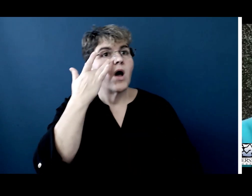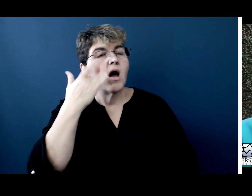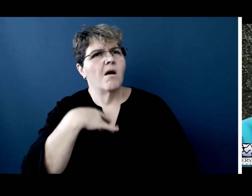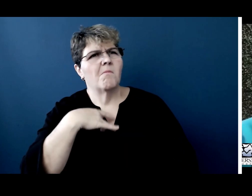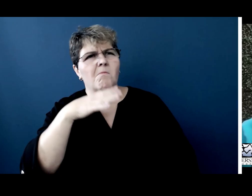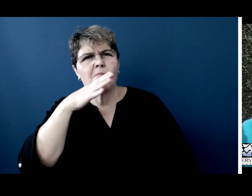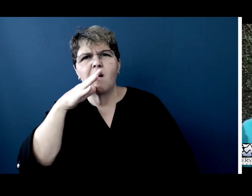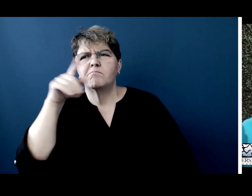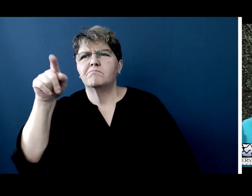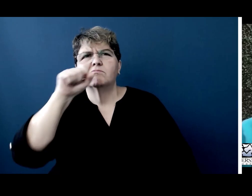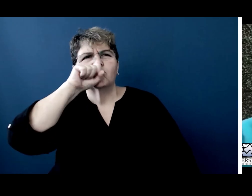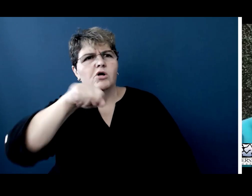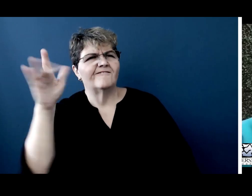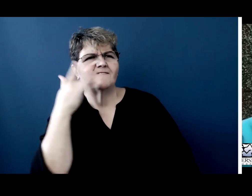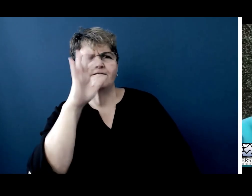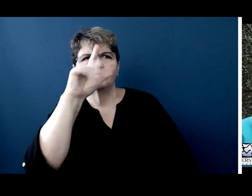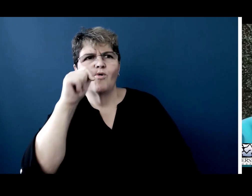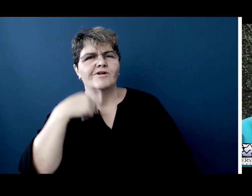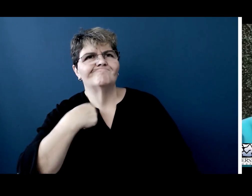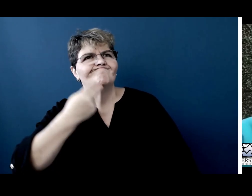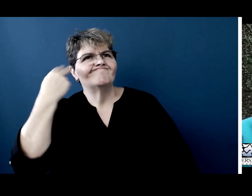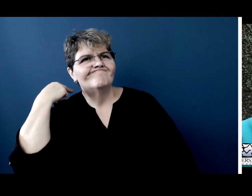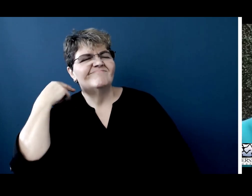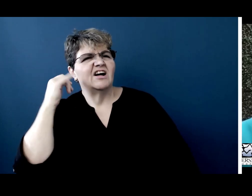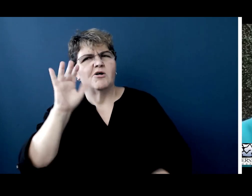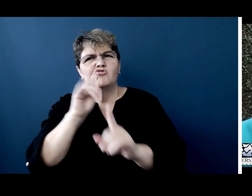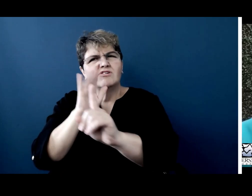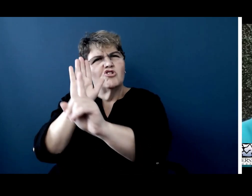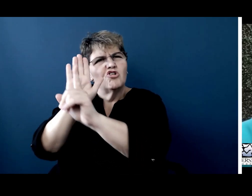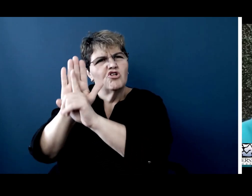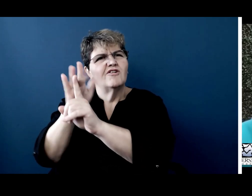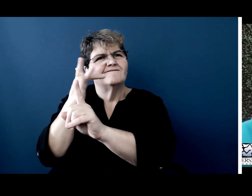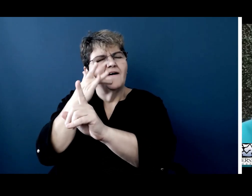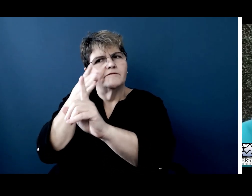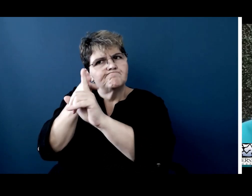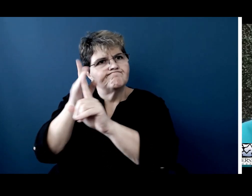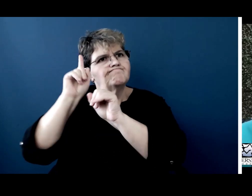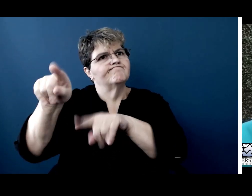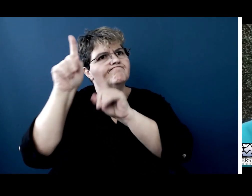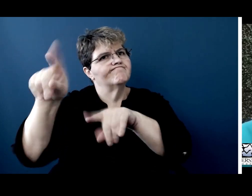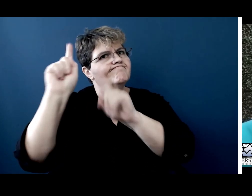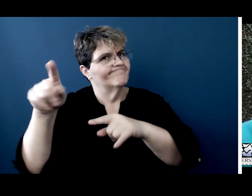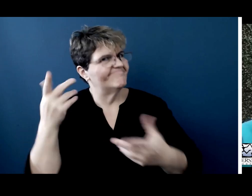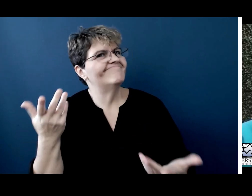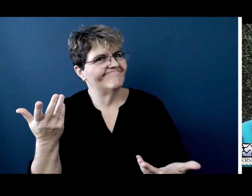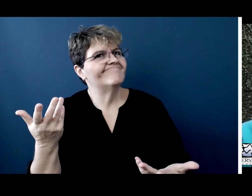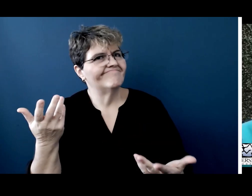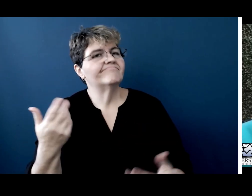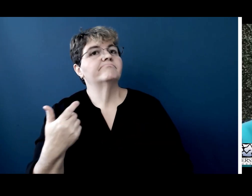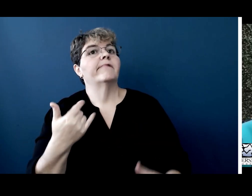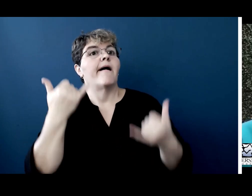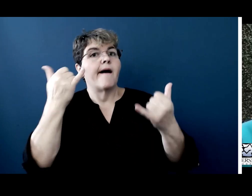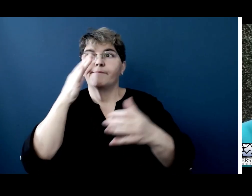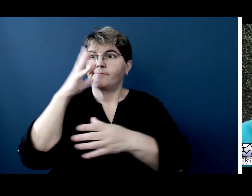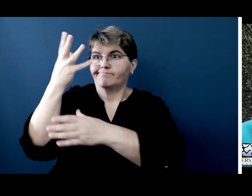of reminisce and smile about them, would you say? Yeah. Yeah. Because every time I want to go down there now, it's just gonna make me